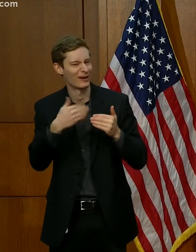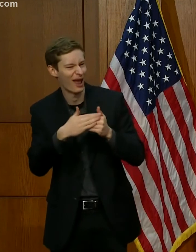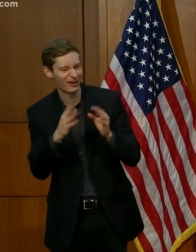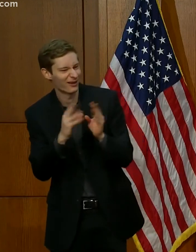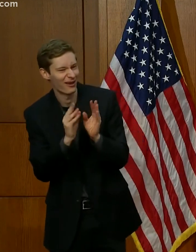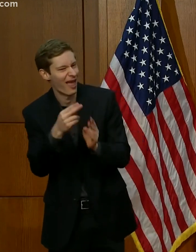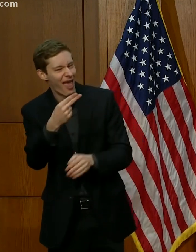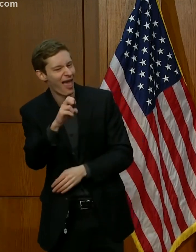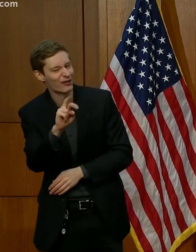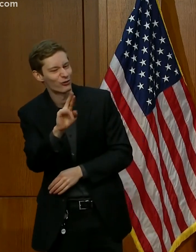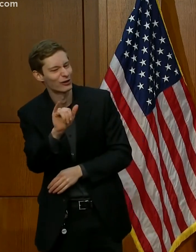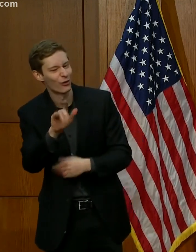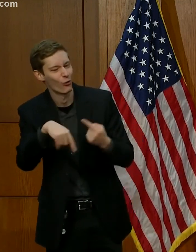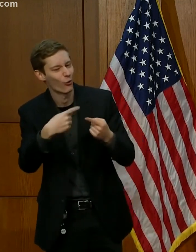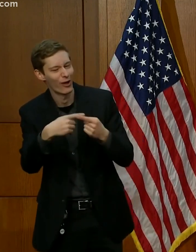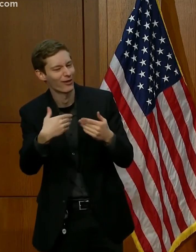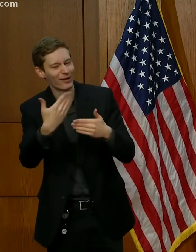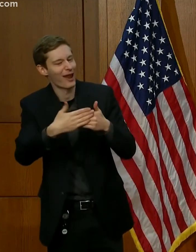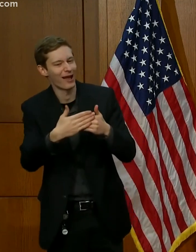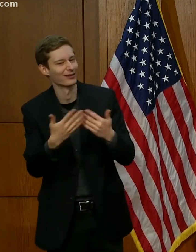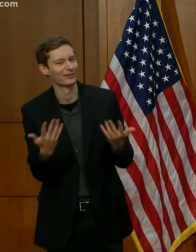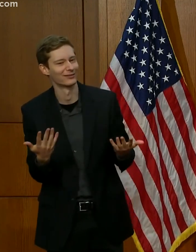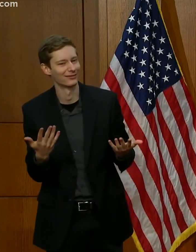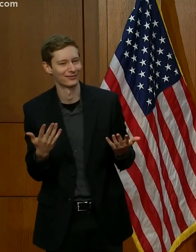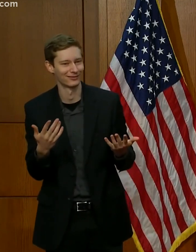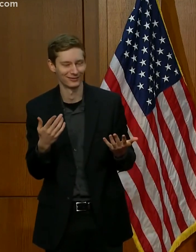press conference going to be? Huh? You call it. We'll be here.